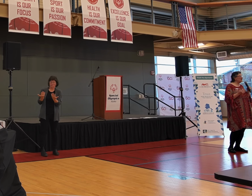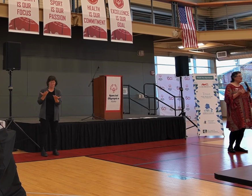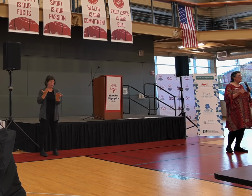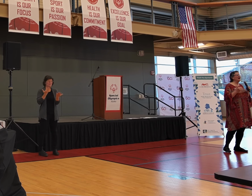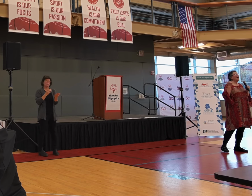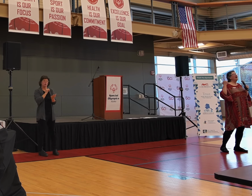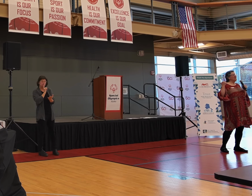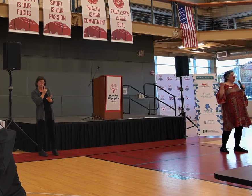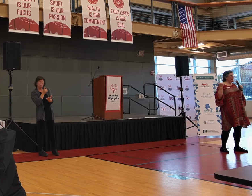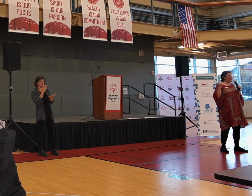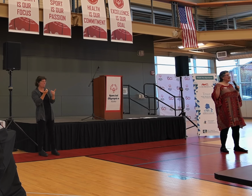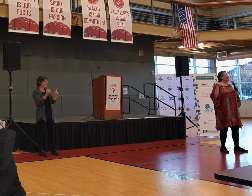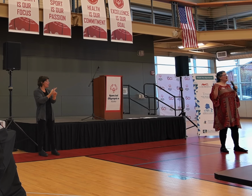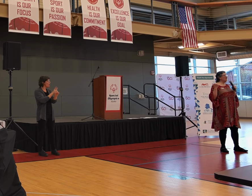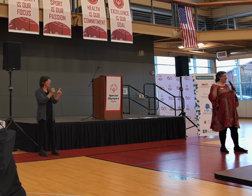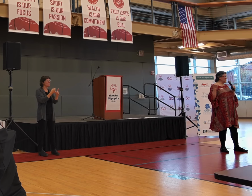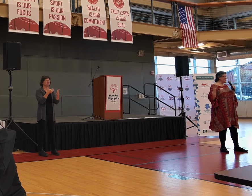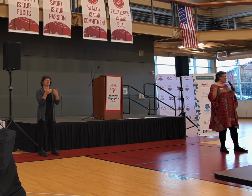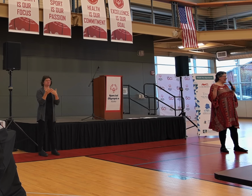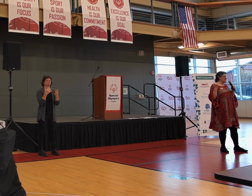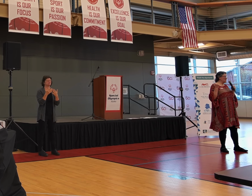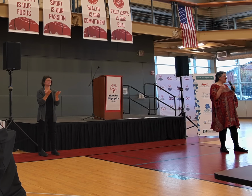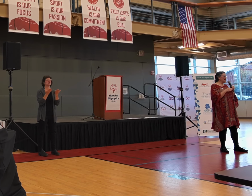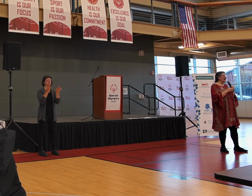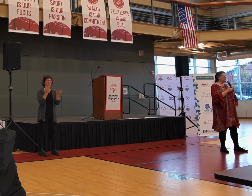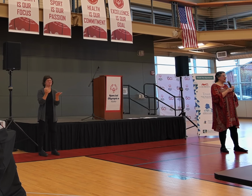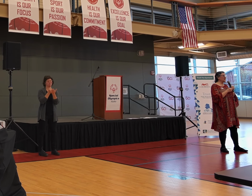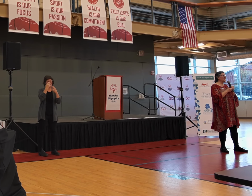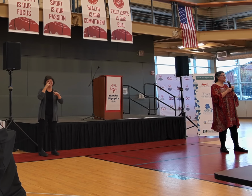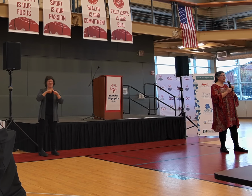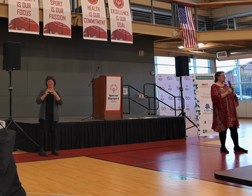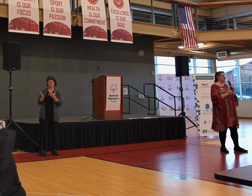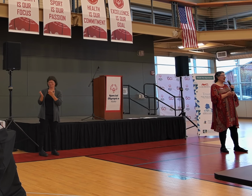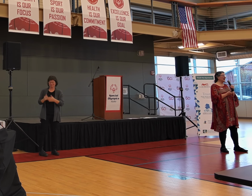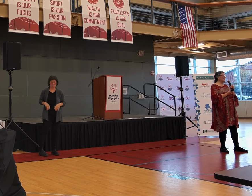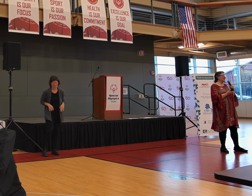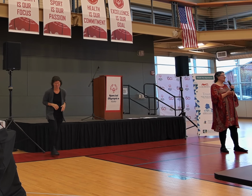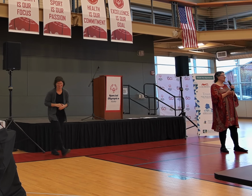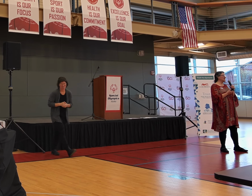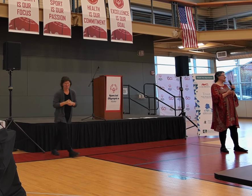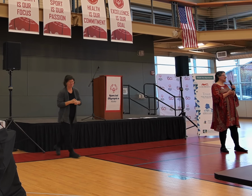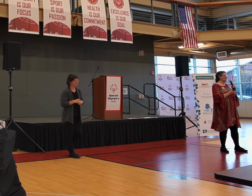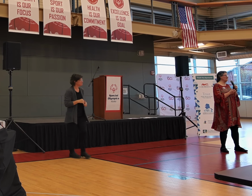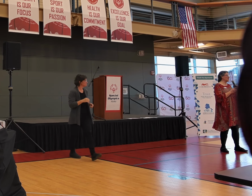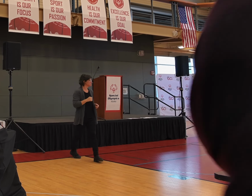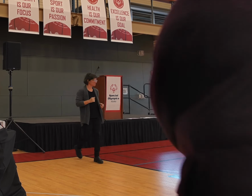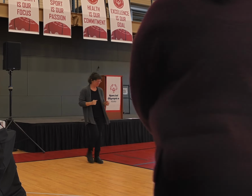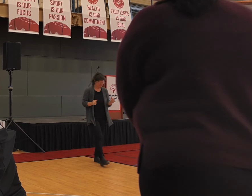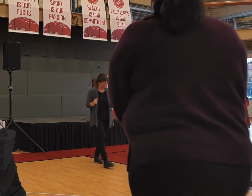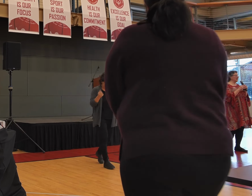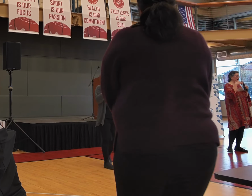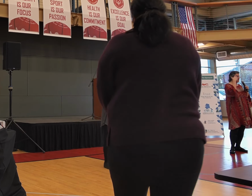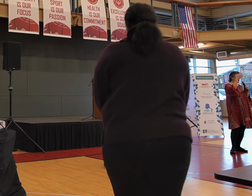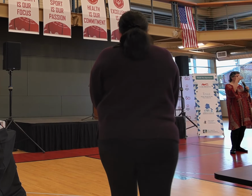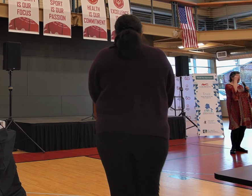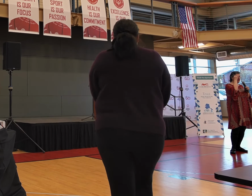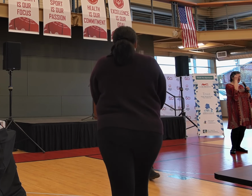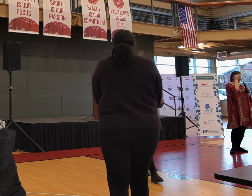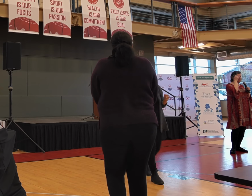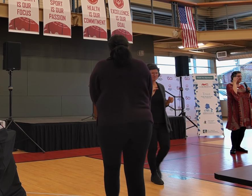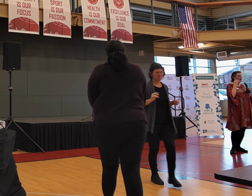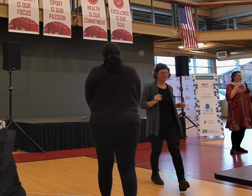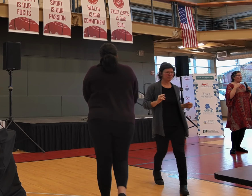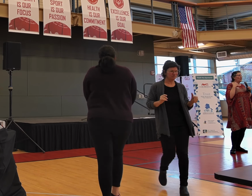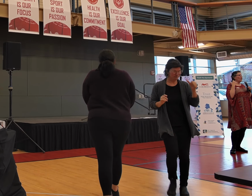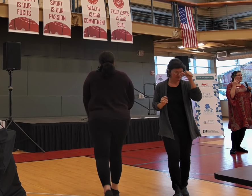be true, then have fun with that. Another example, there was a man, I was asking